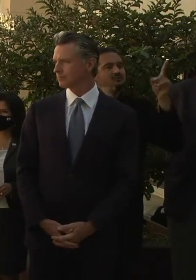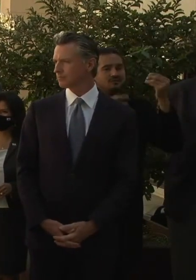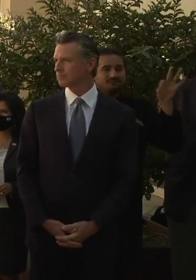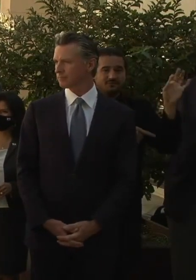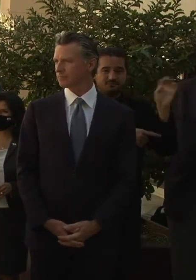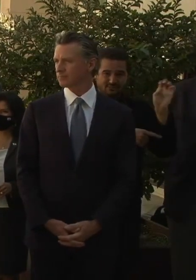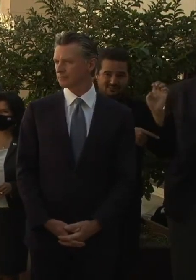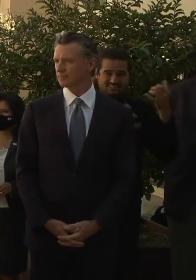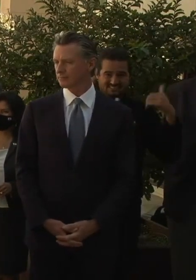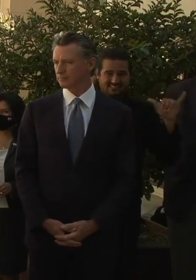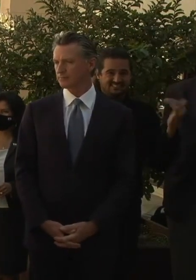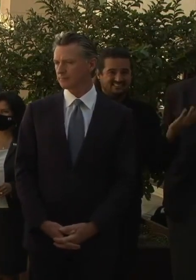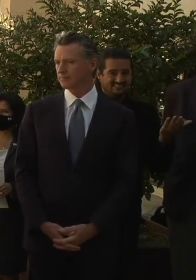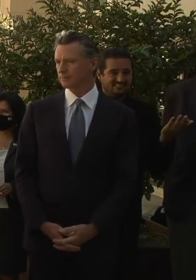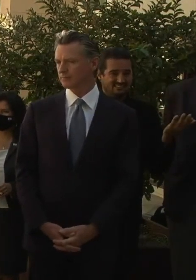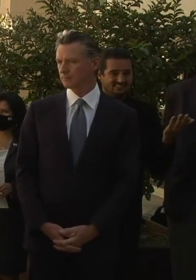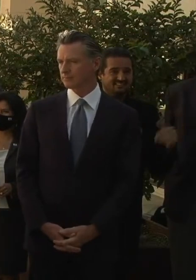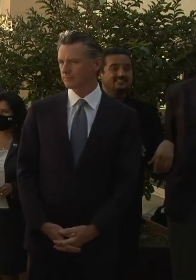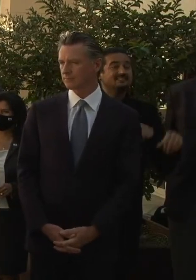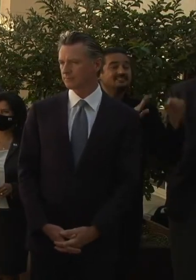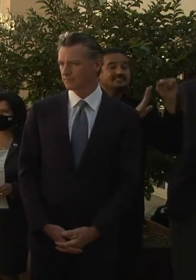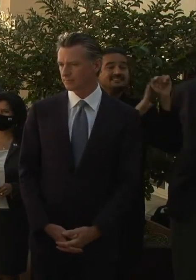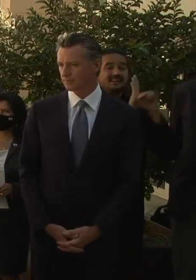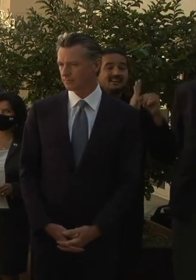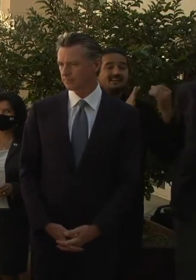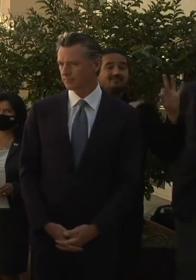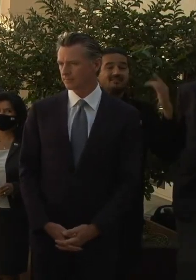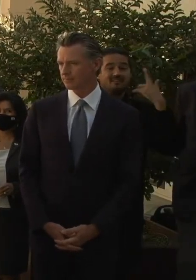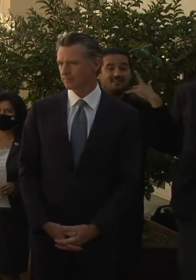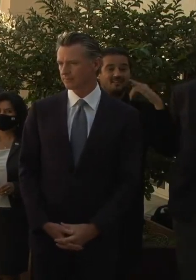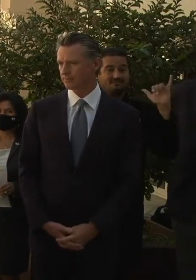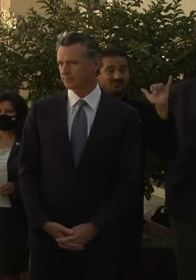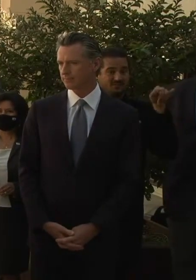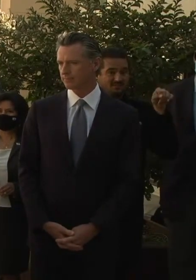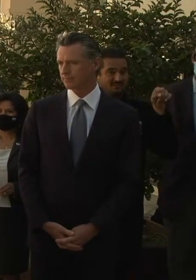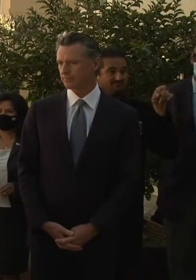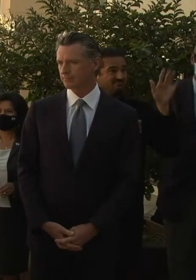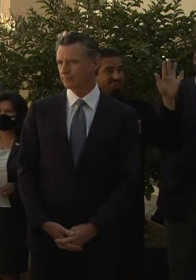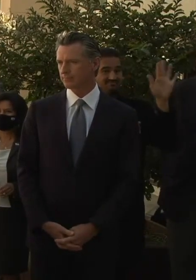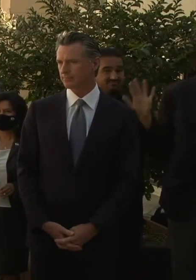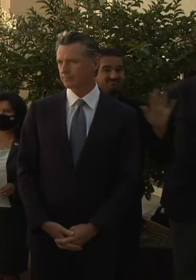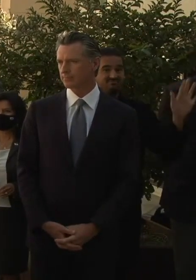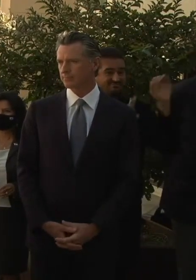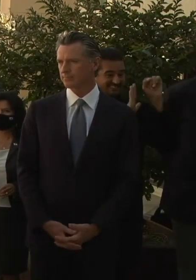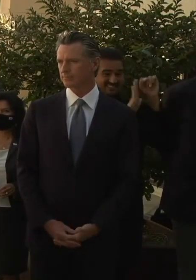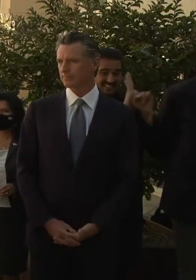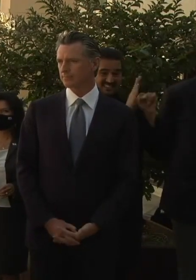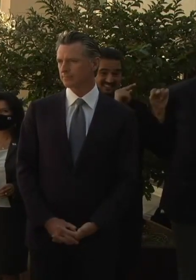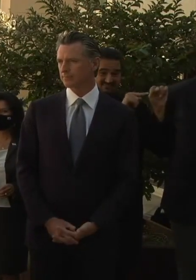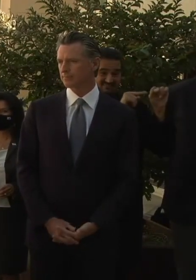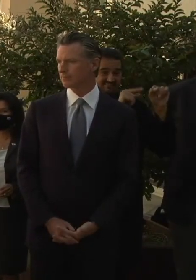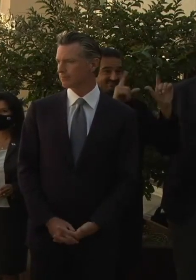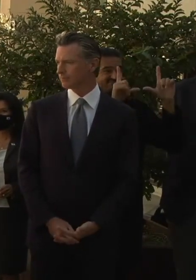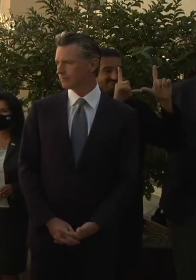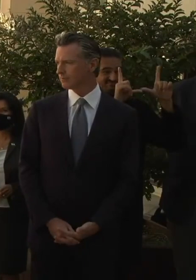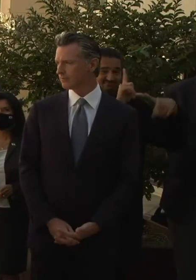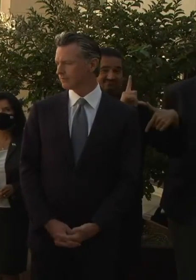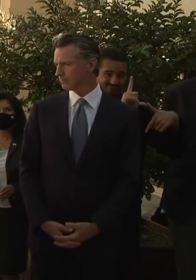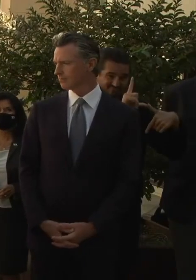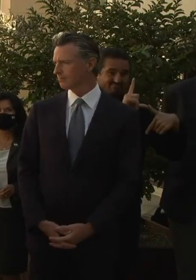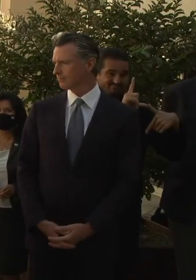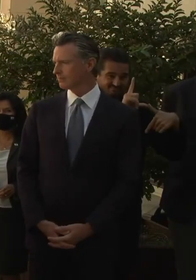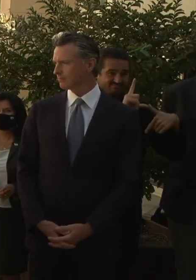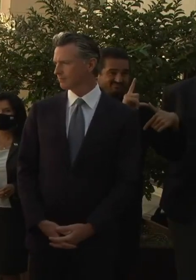the state's moratorium is expiring, in Oakland, California, tenants are still protected by an